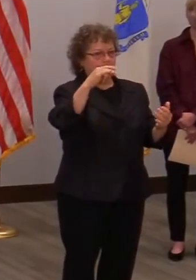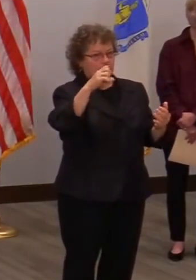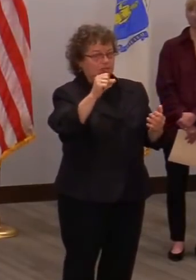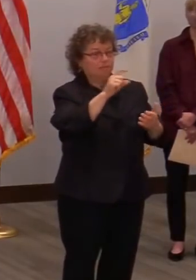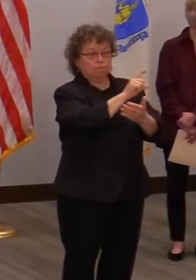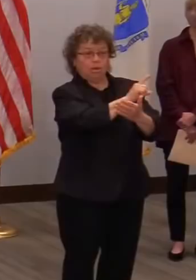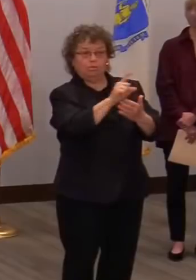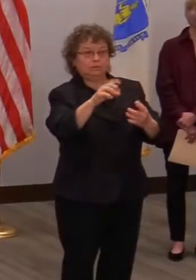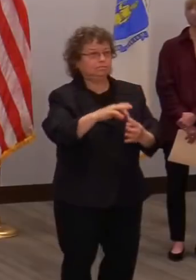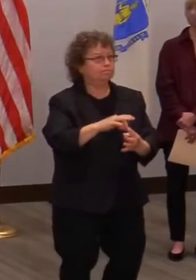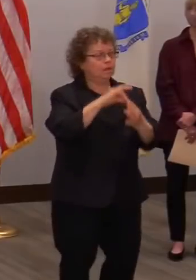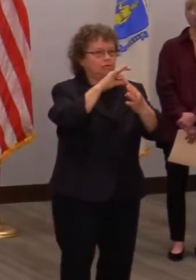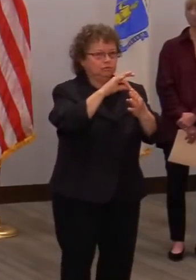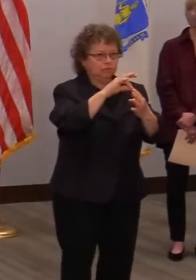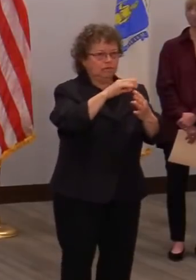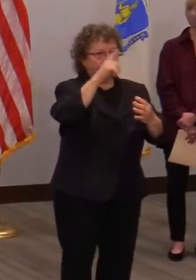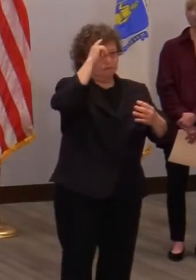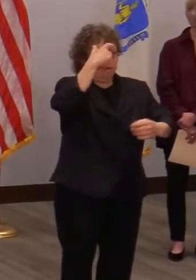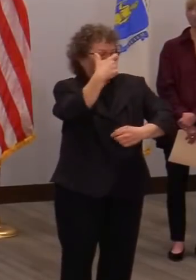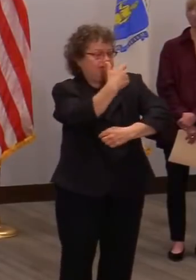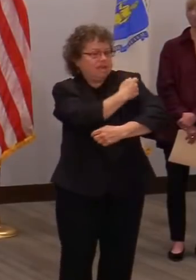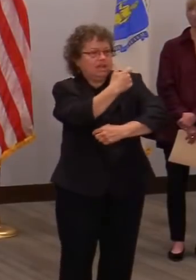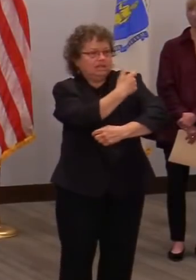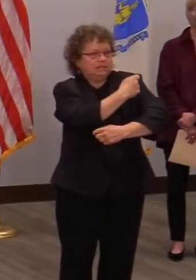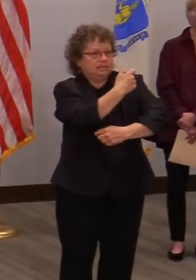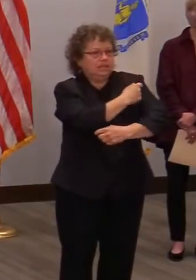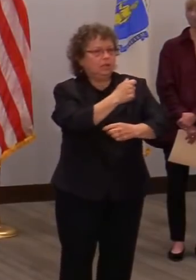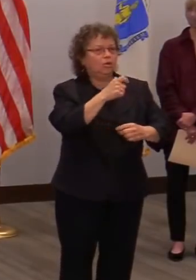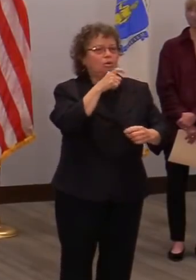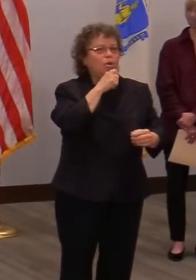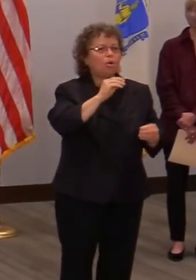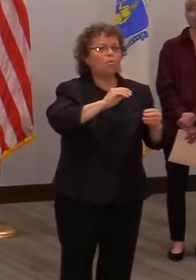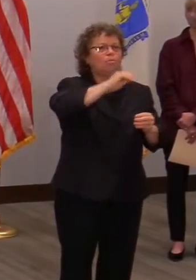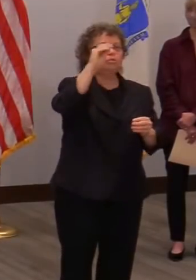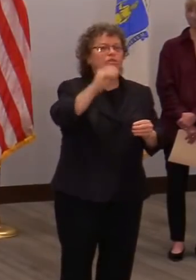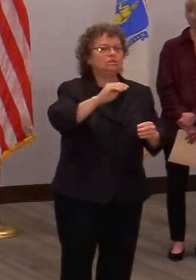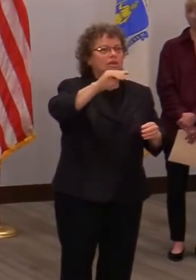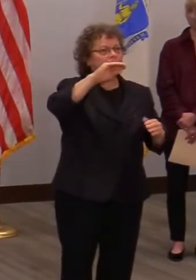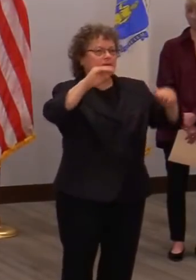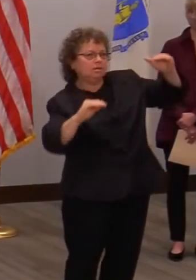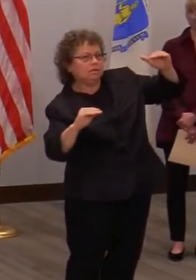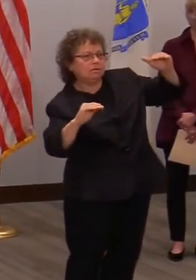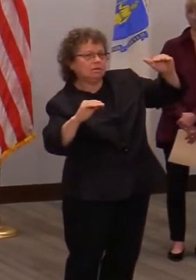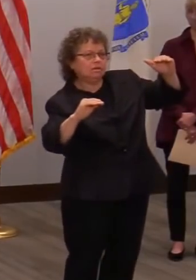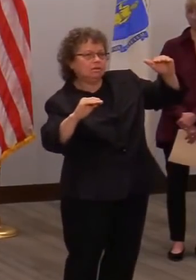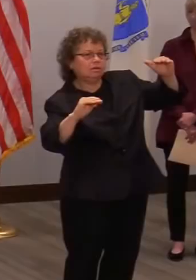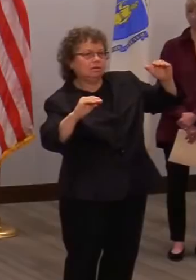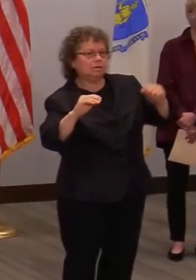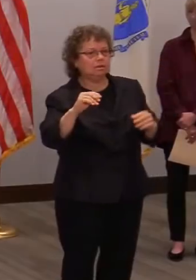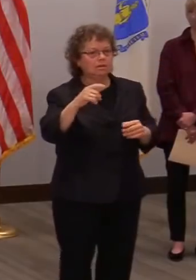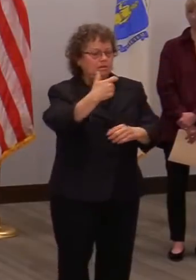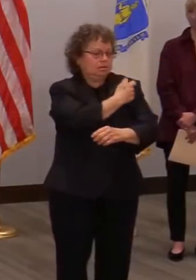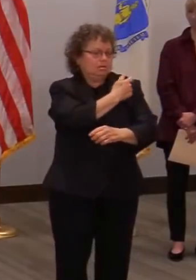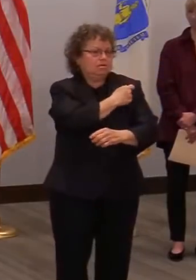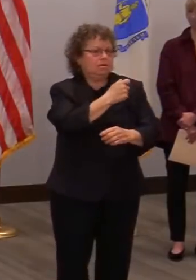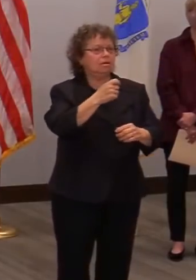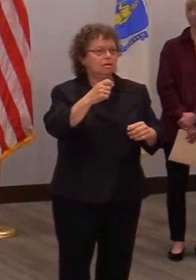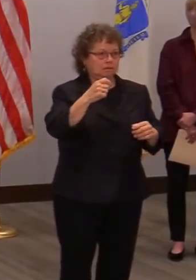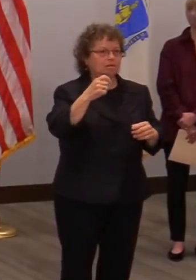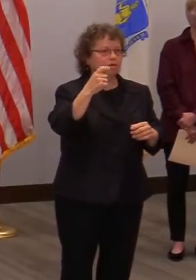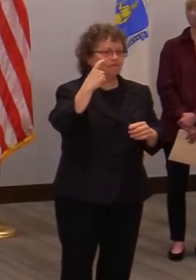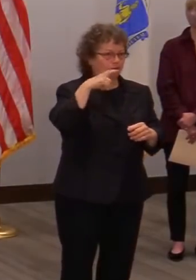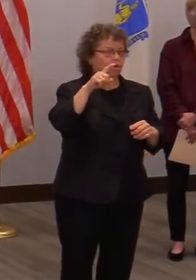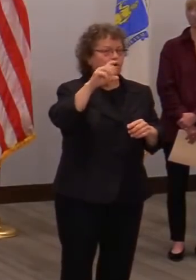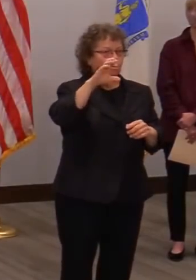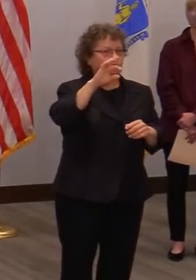to increase vaccine access for populations that are disproportionately affected by COVID-19. The initiative